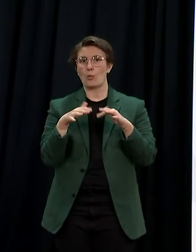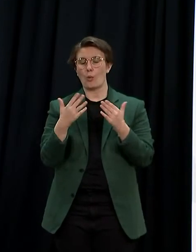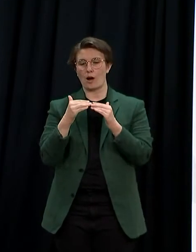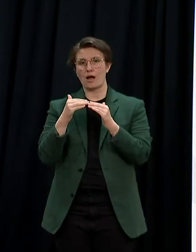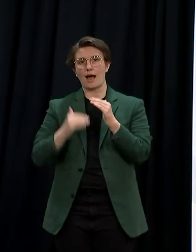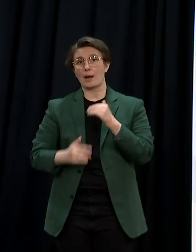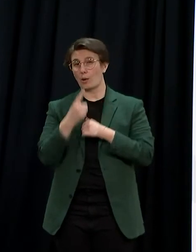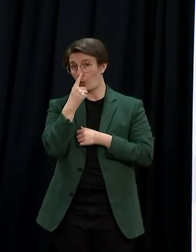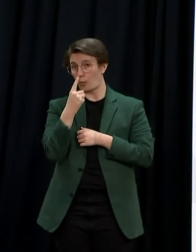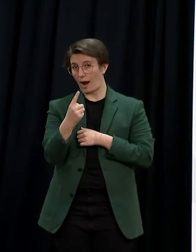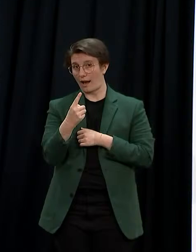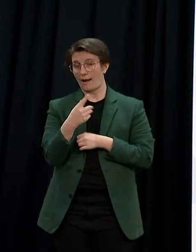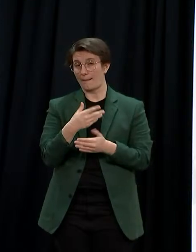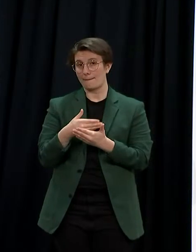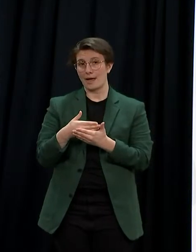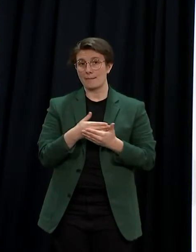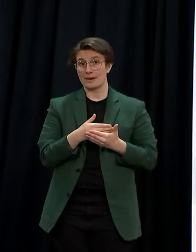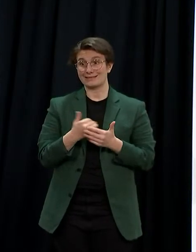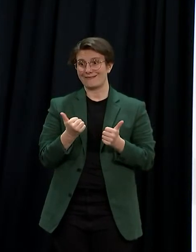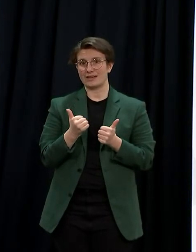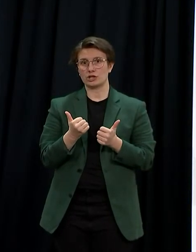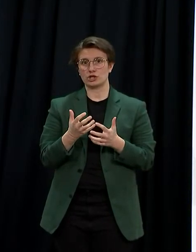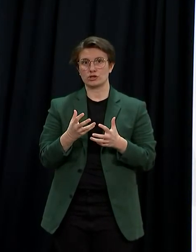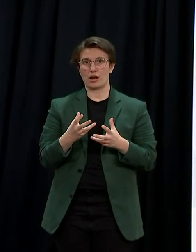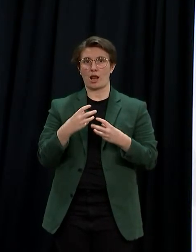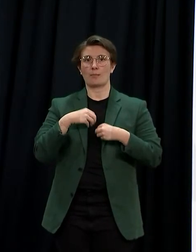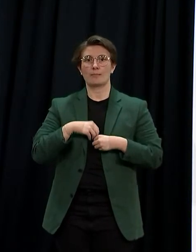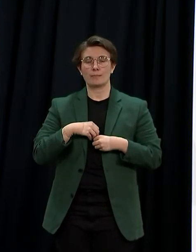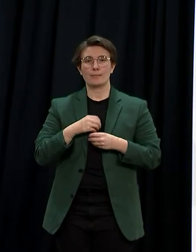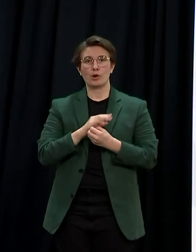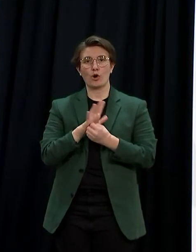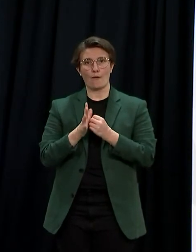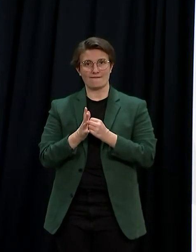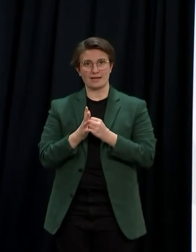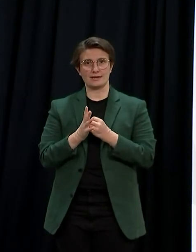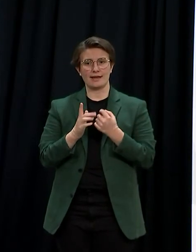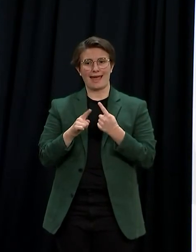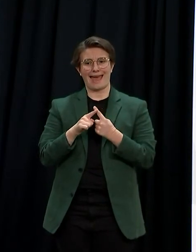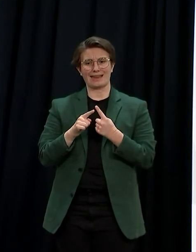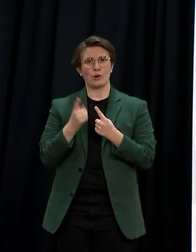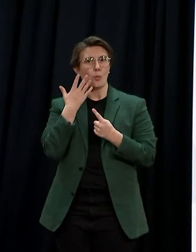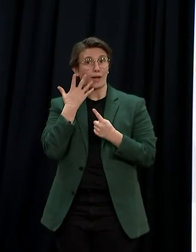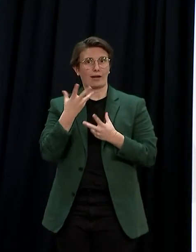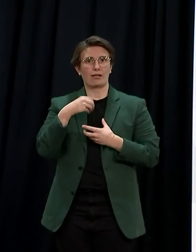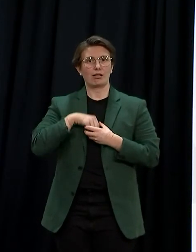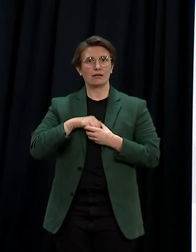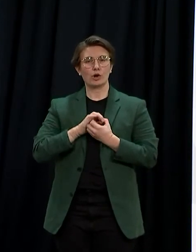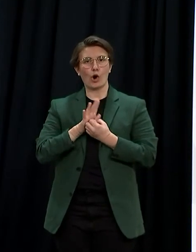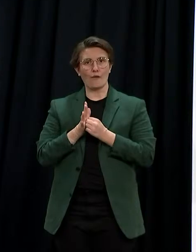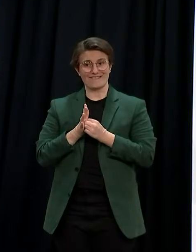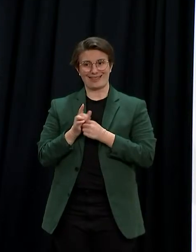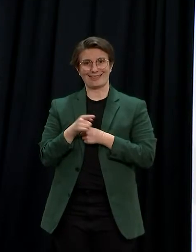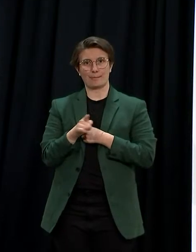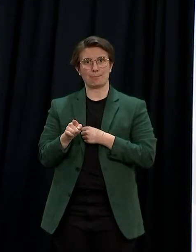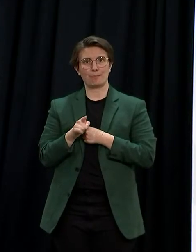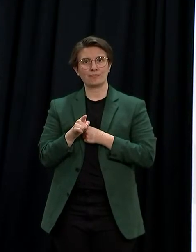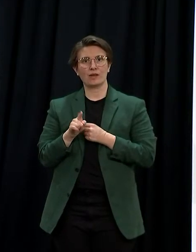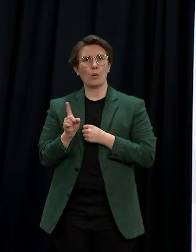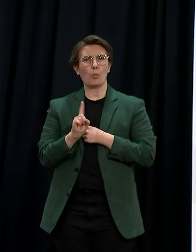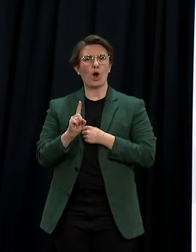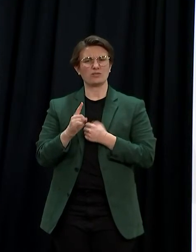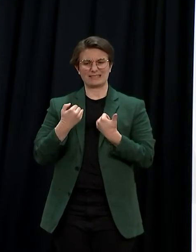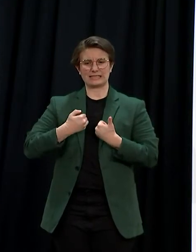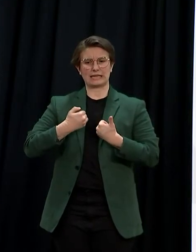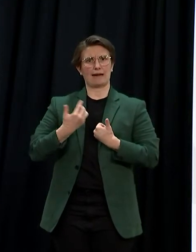exhibiting different symptoms, or what's the level been for them? My recollection is that we had a couple of days